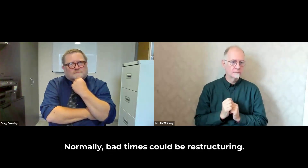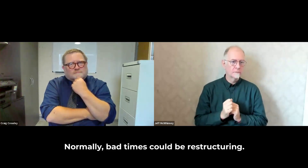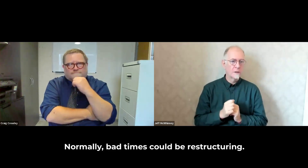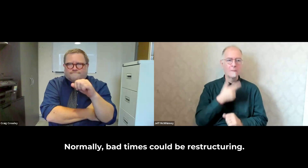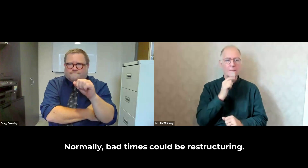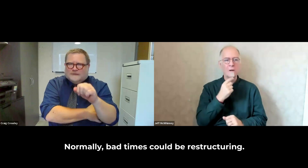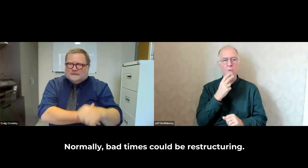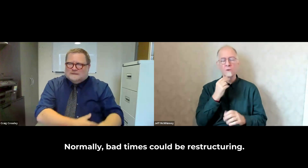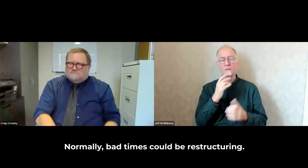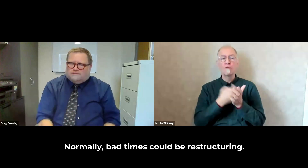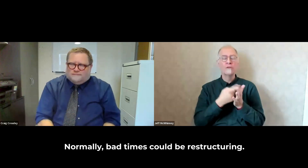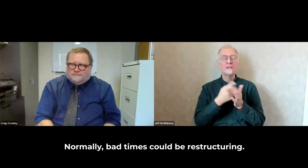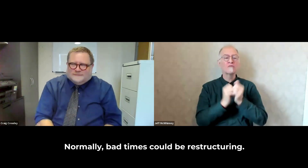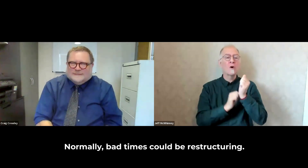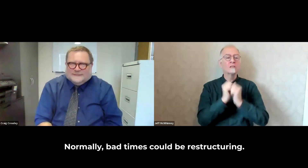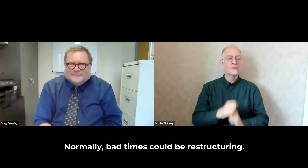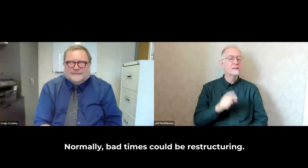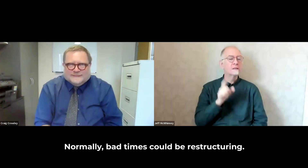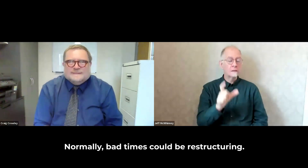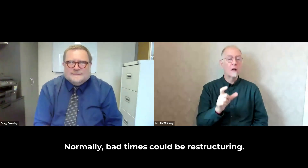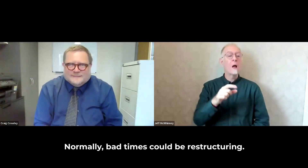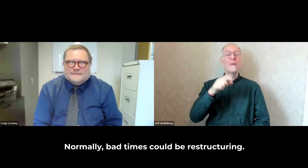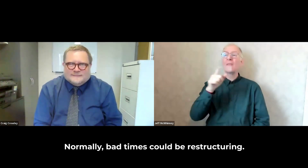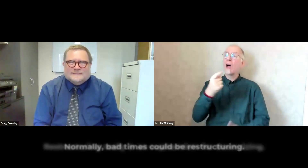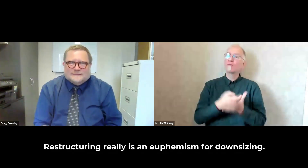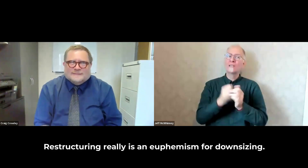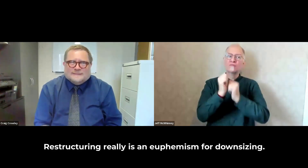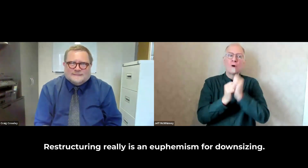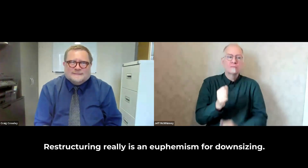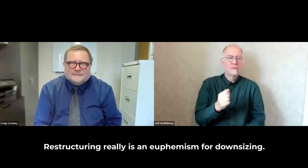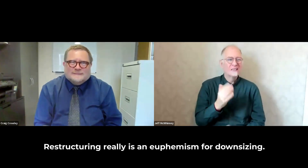times, causes restructuring.